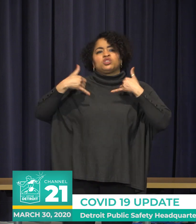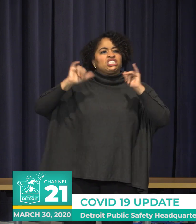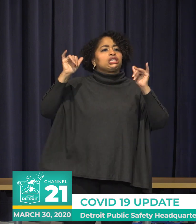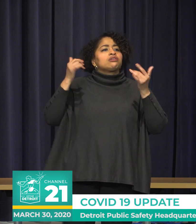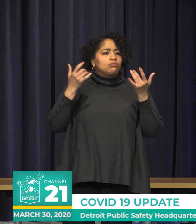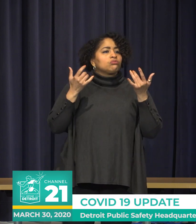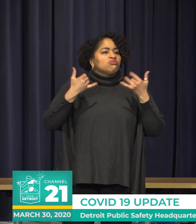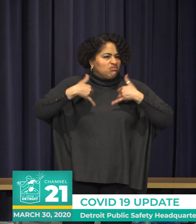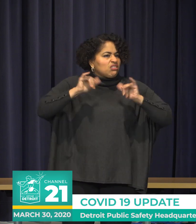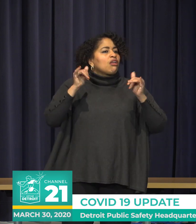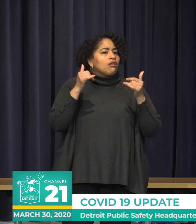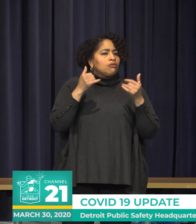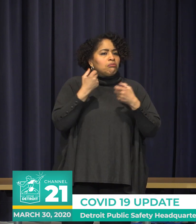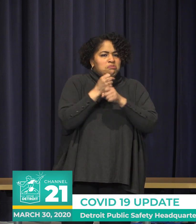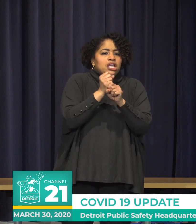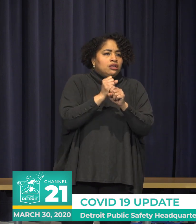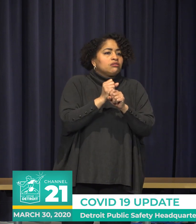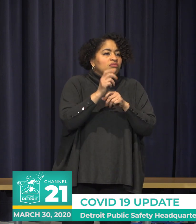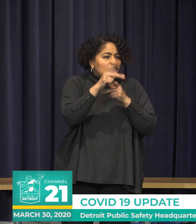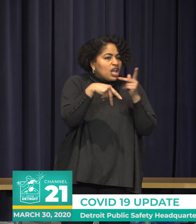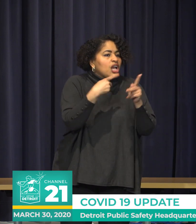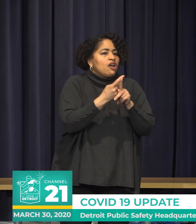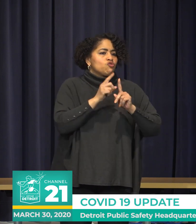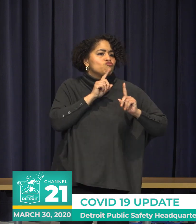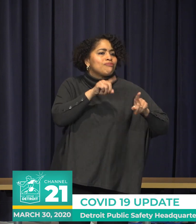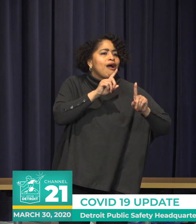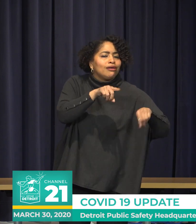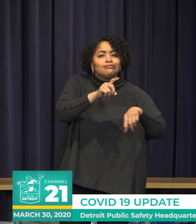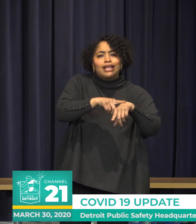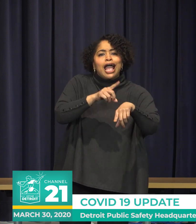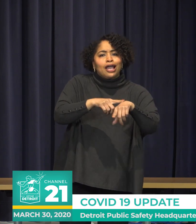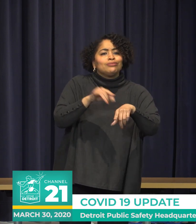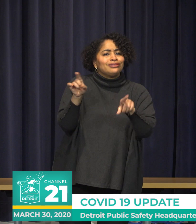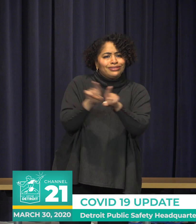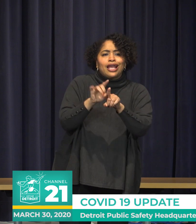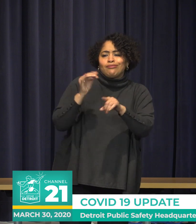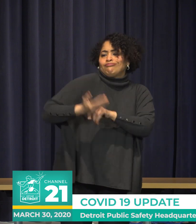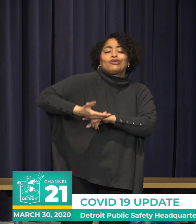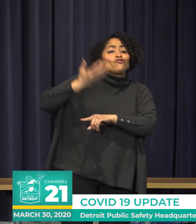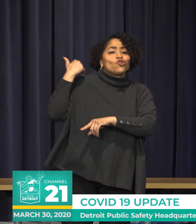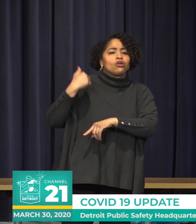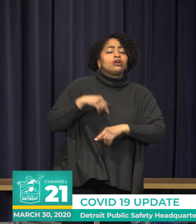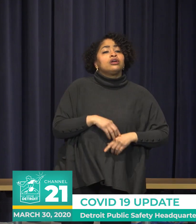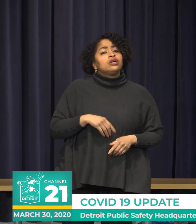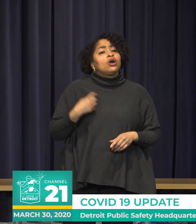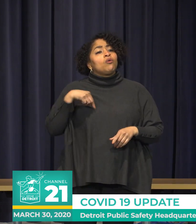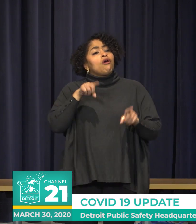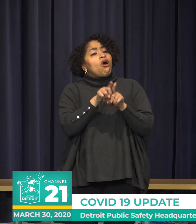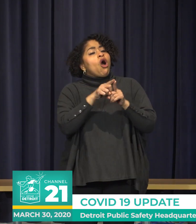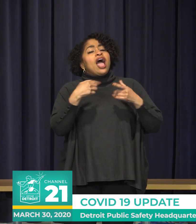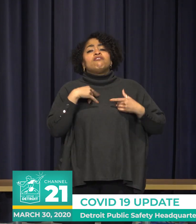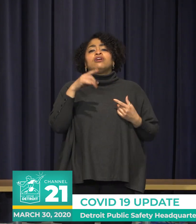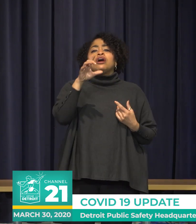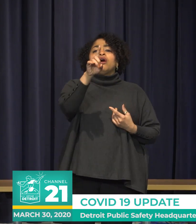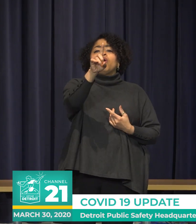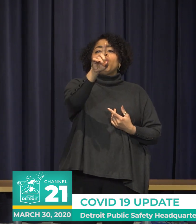making the kind of response time that we should be doing. We also have